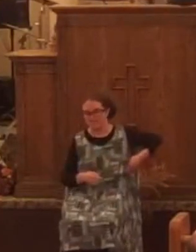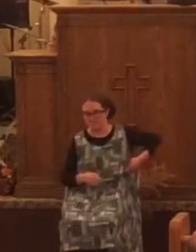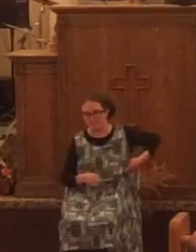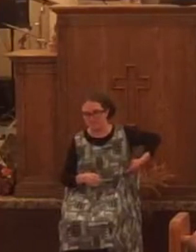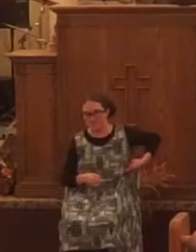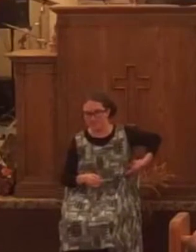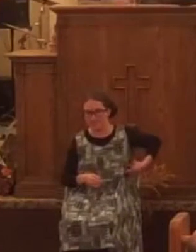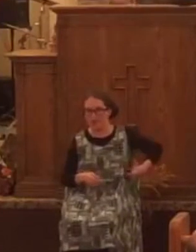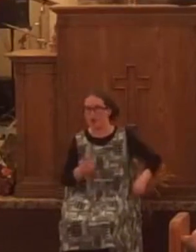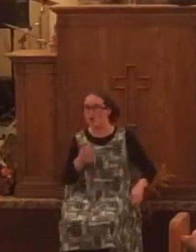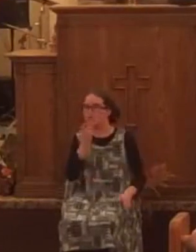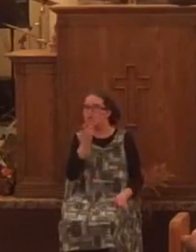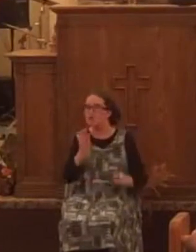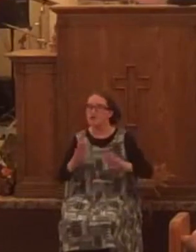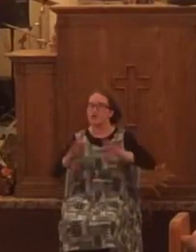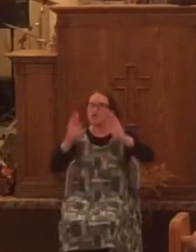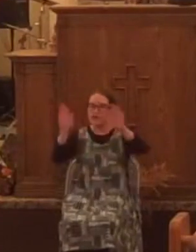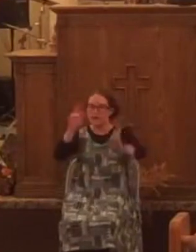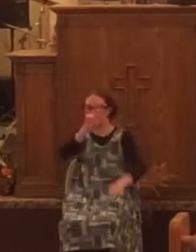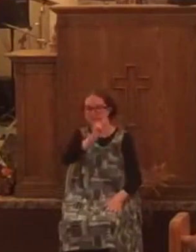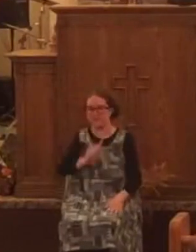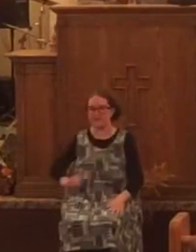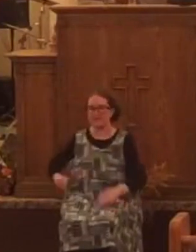sir. Yes, sir. Who's the greatest in the kingdom?